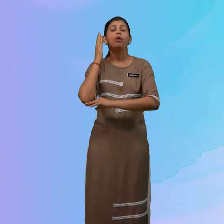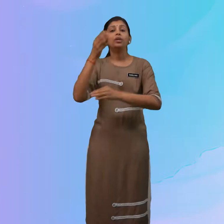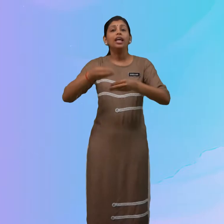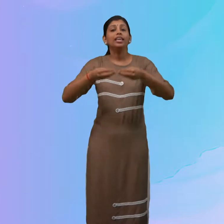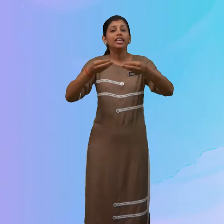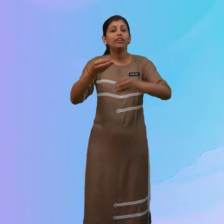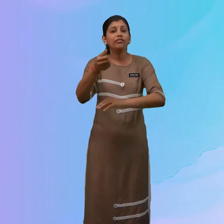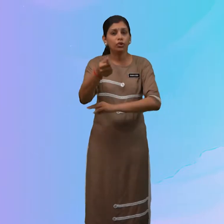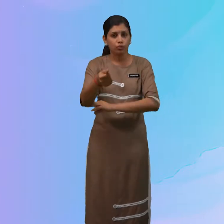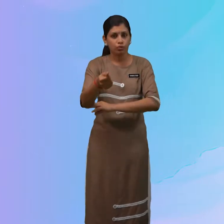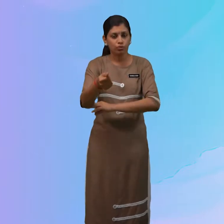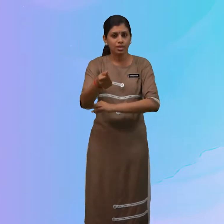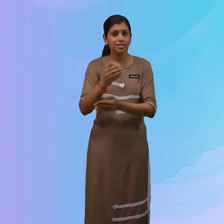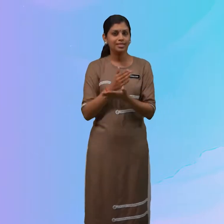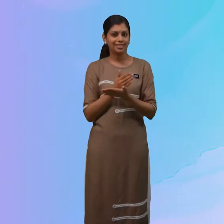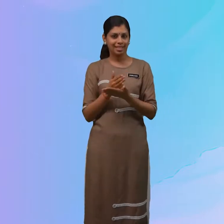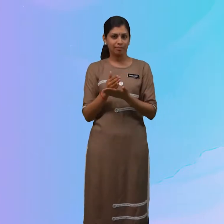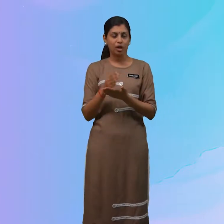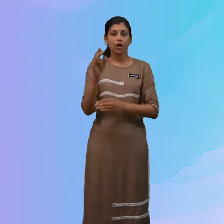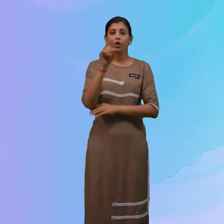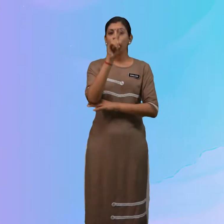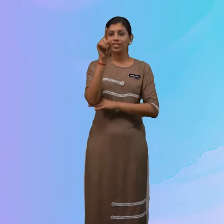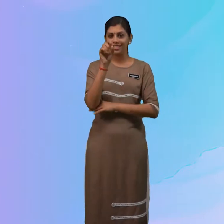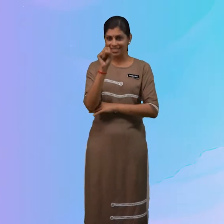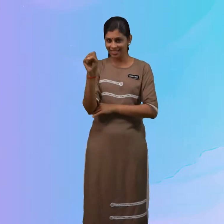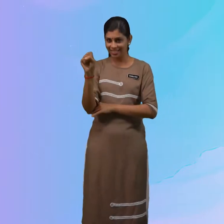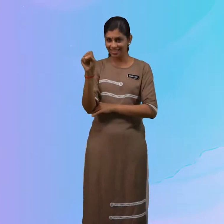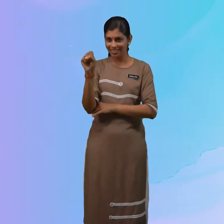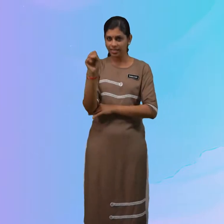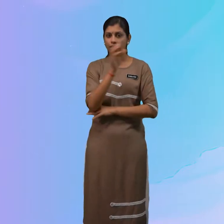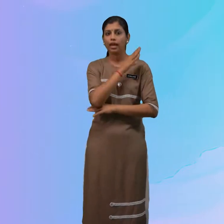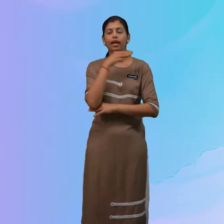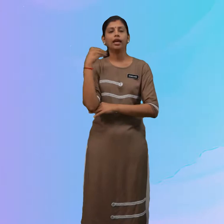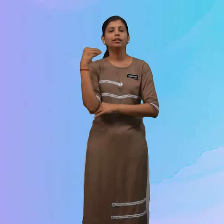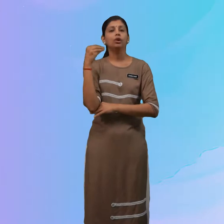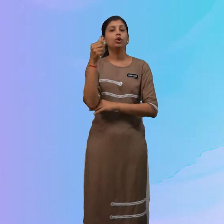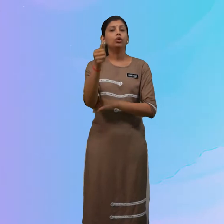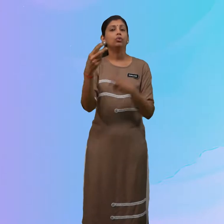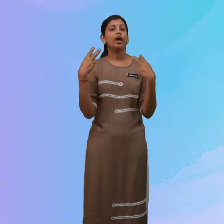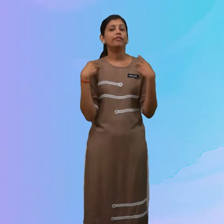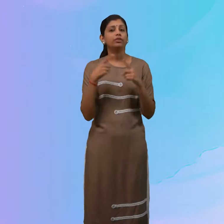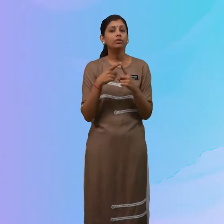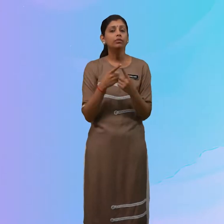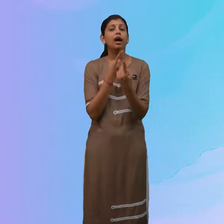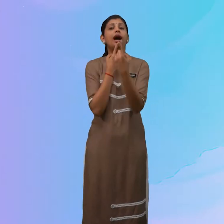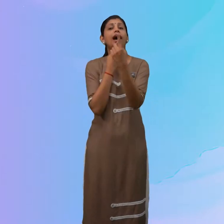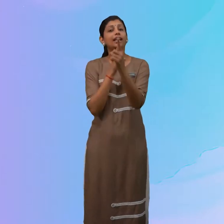will give you some questions and you have to